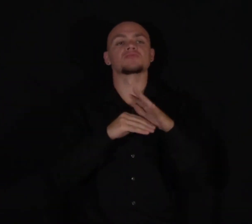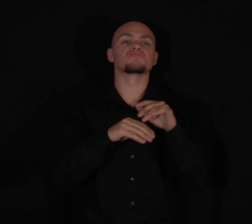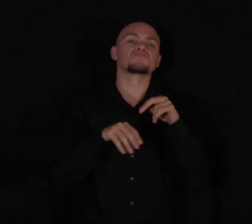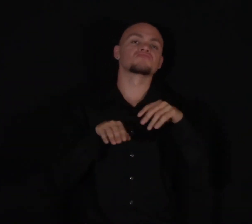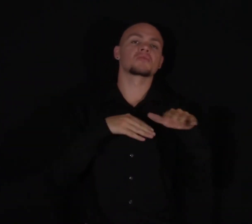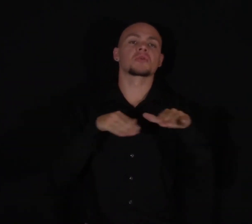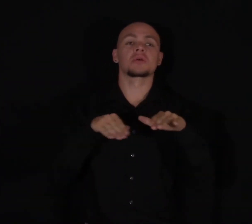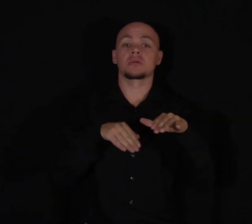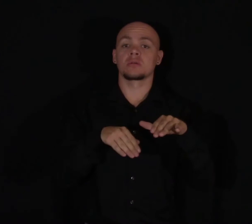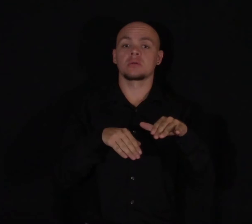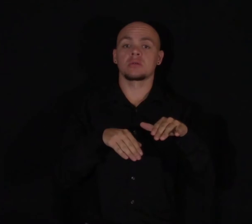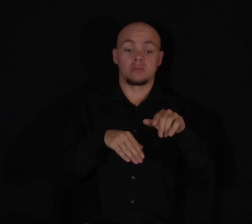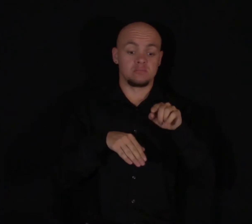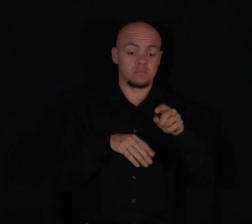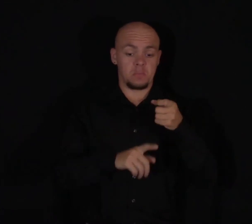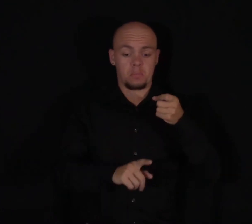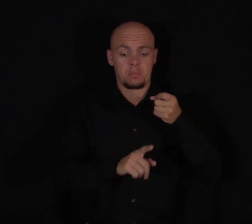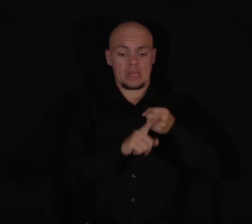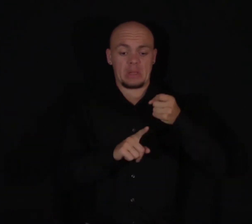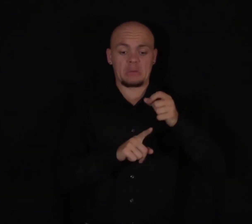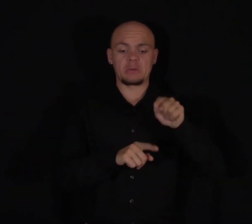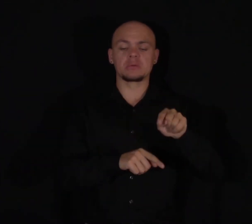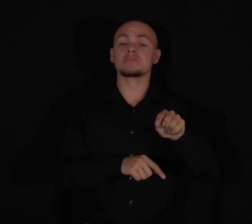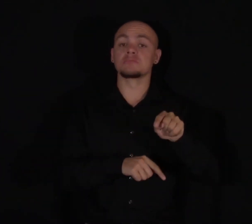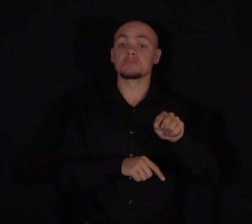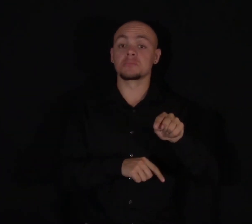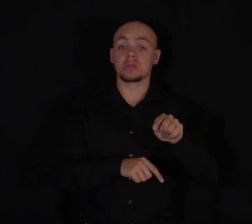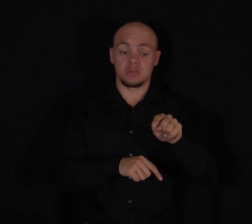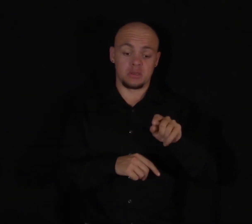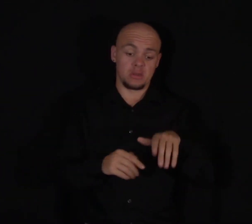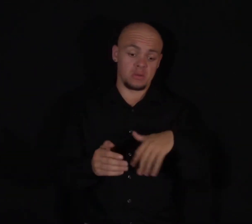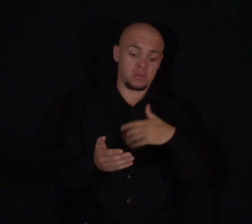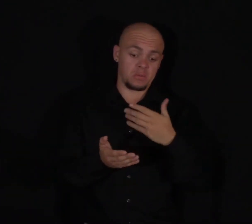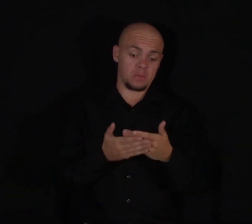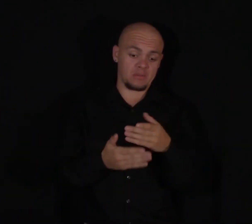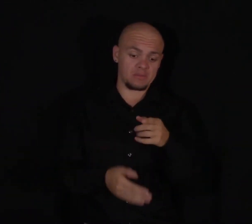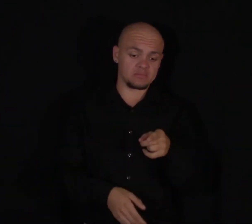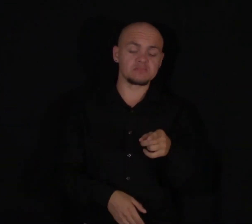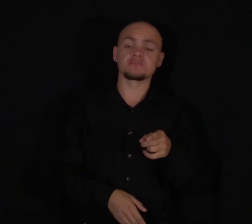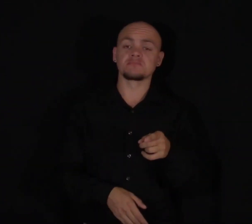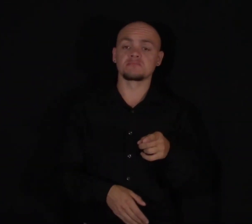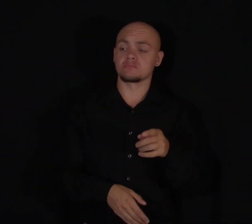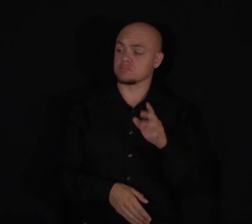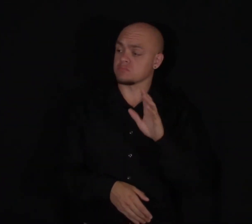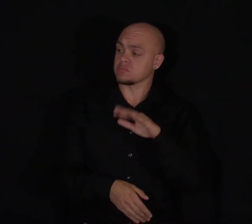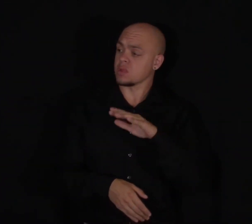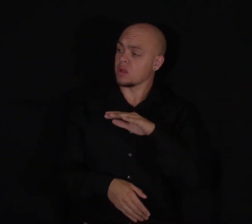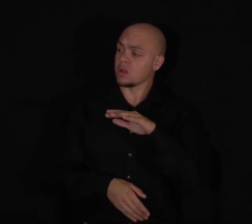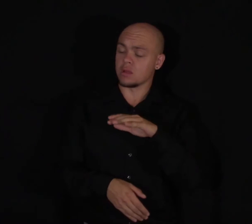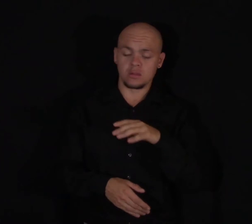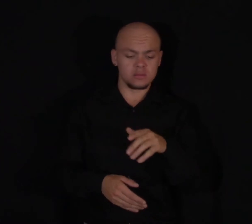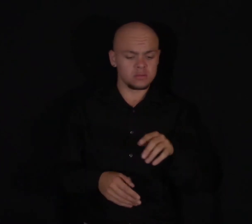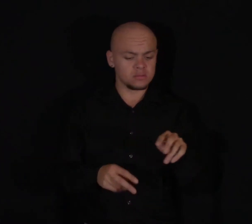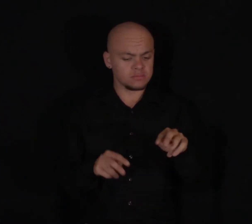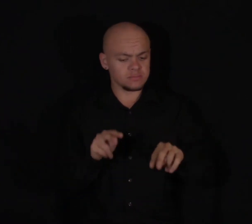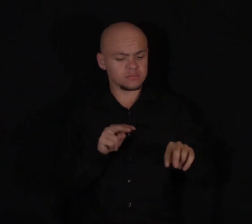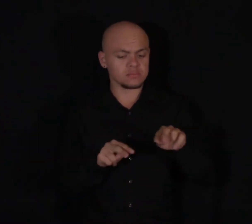foot against something, and fell at his length on the ground. His companions came up to assist him, and by the light of their